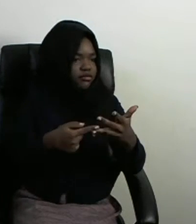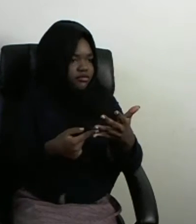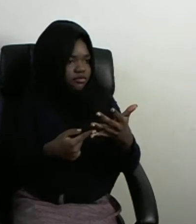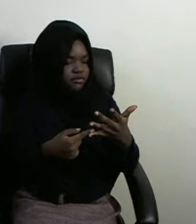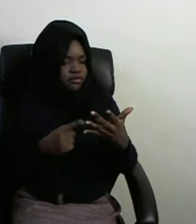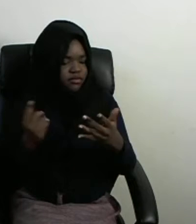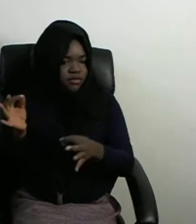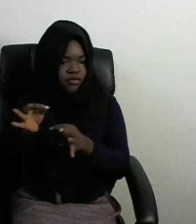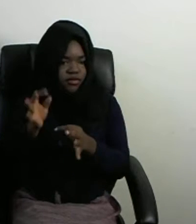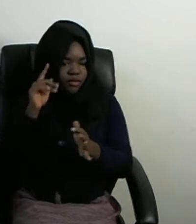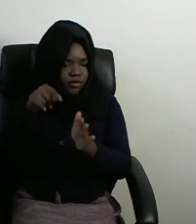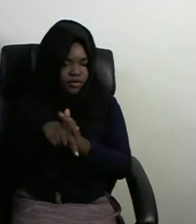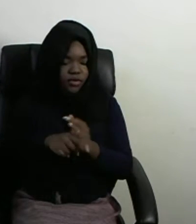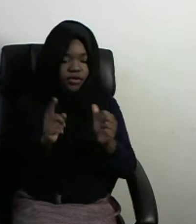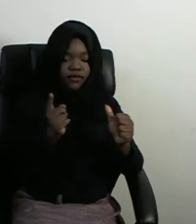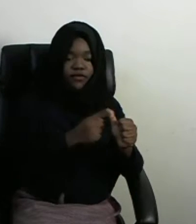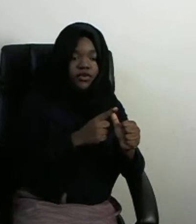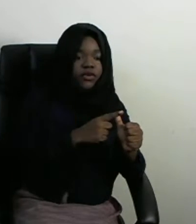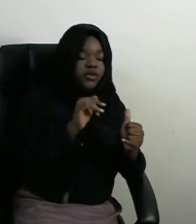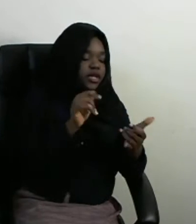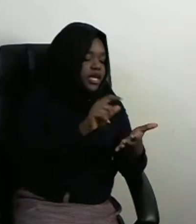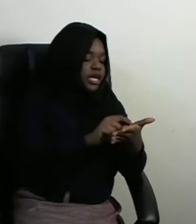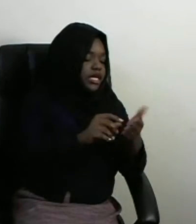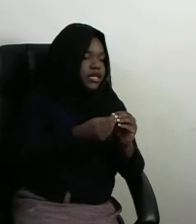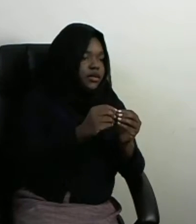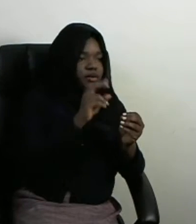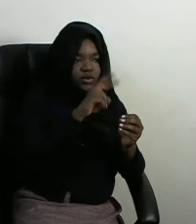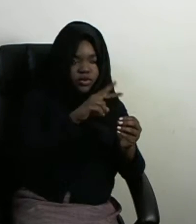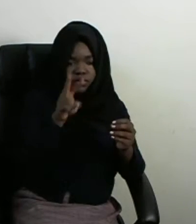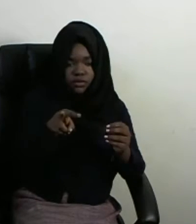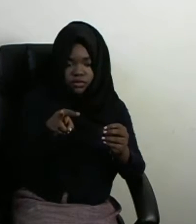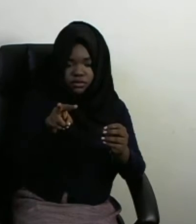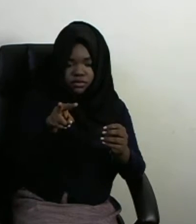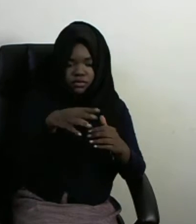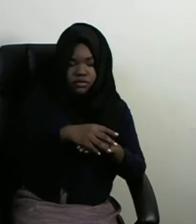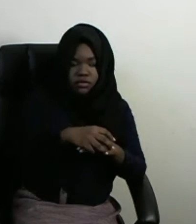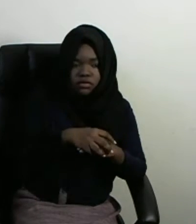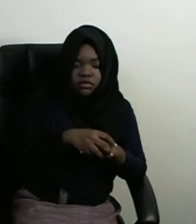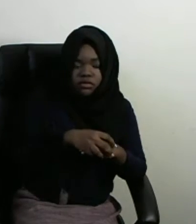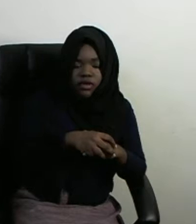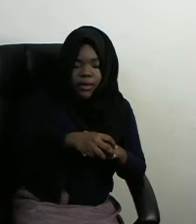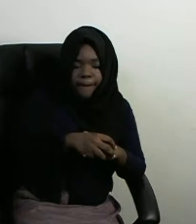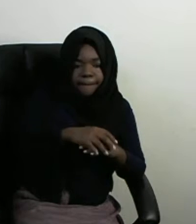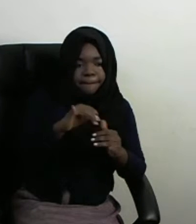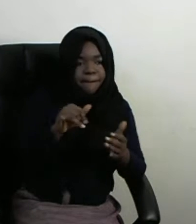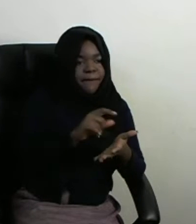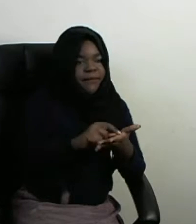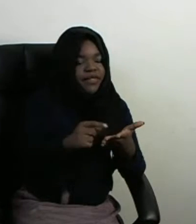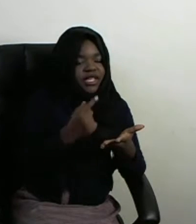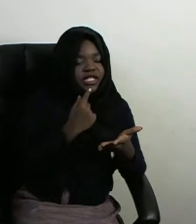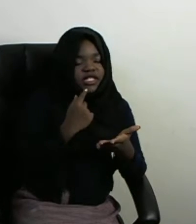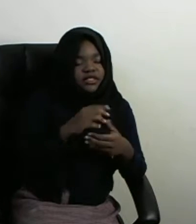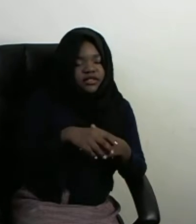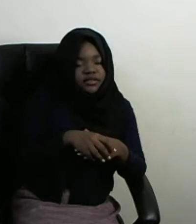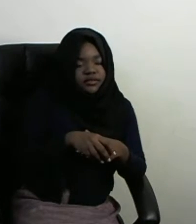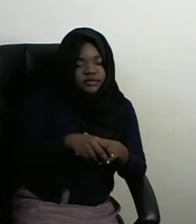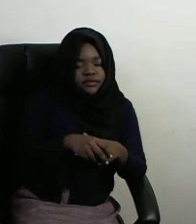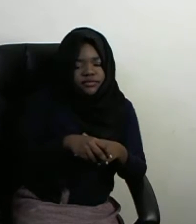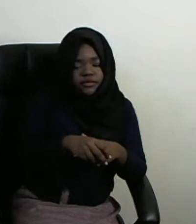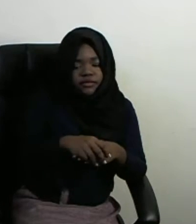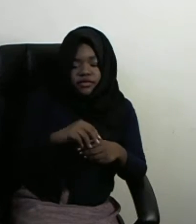list. Starting off with ayah number 22, the ayah says, and